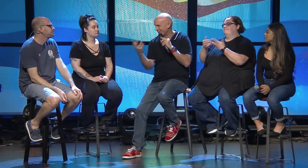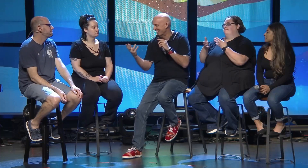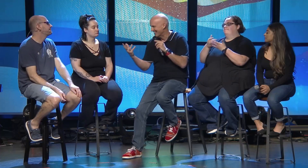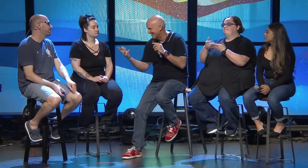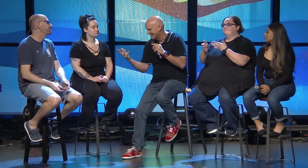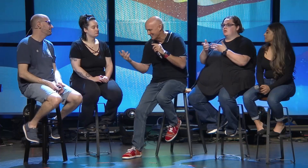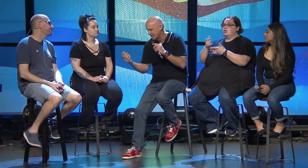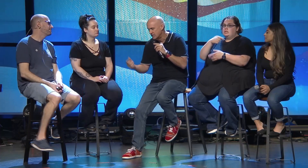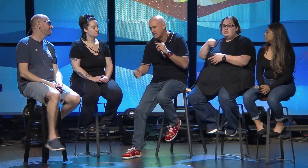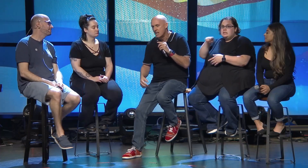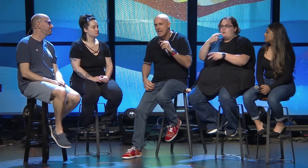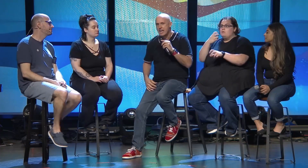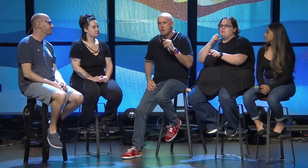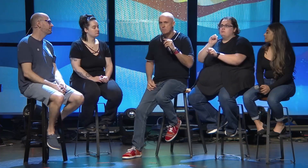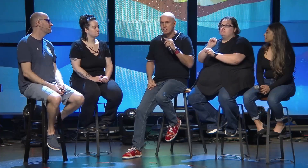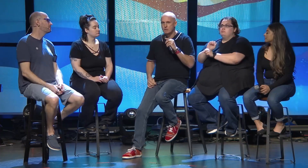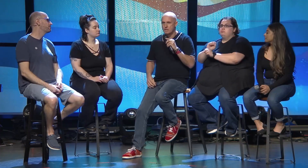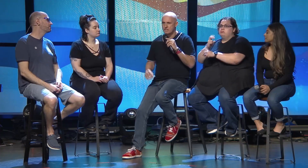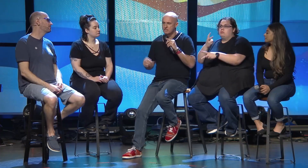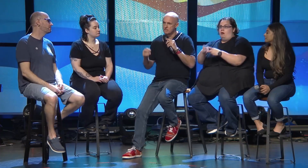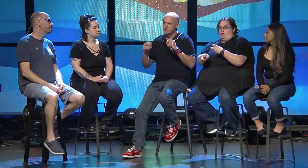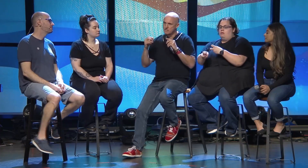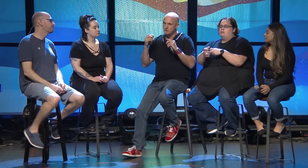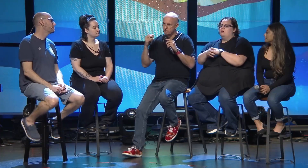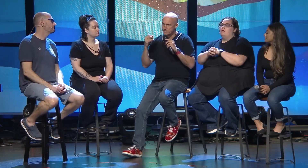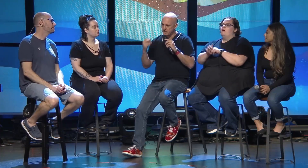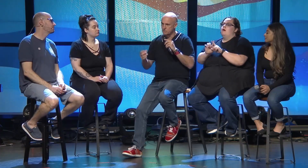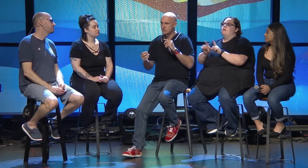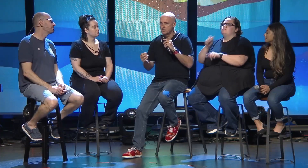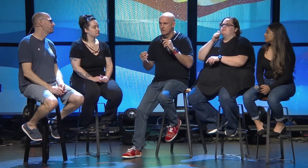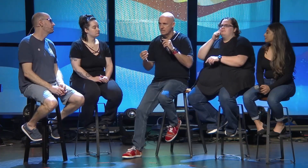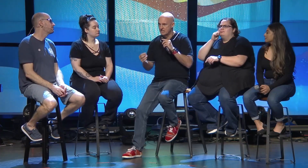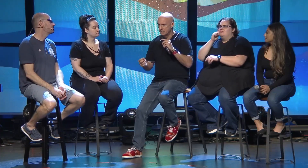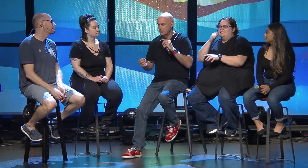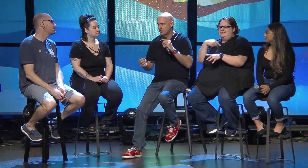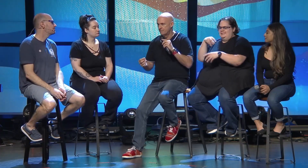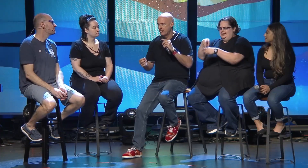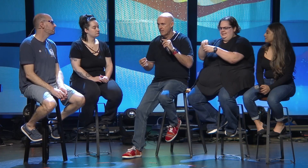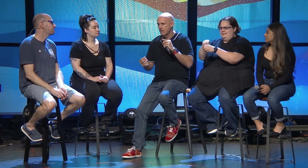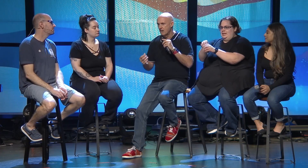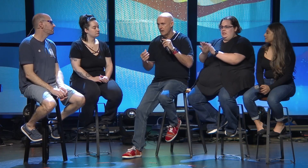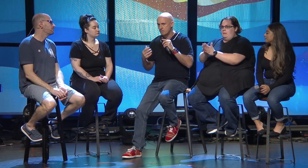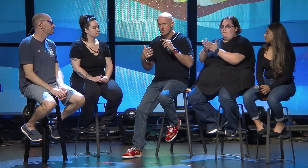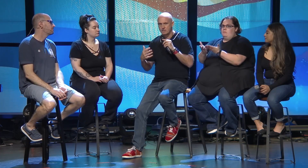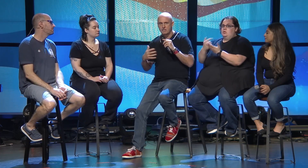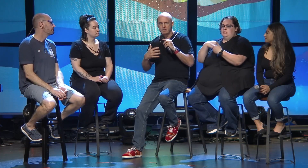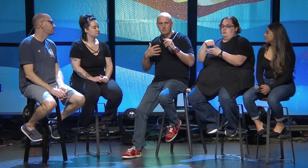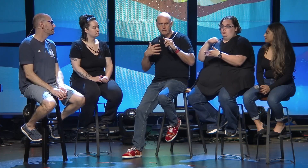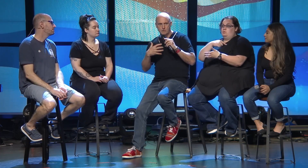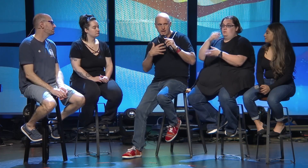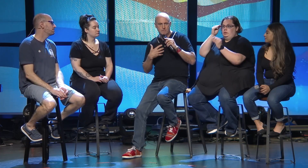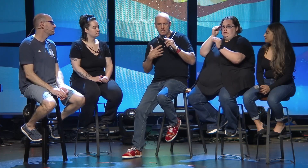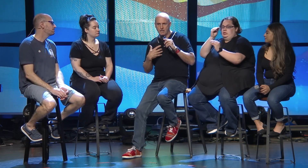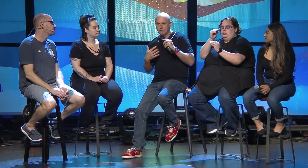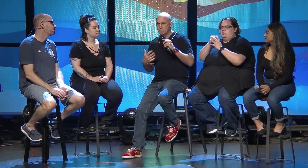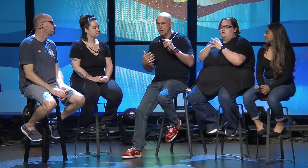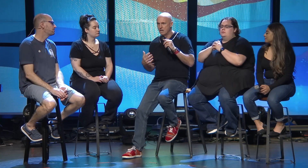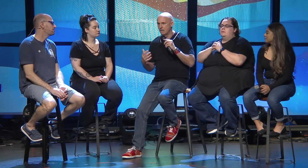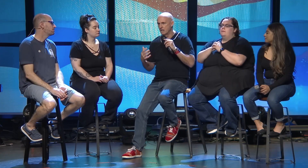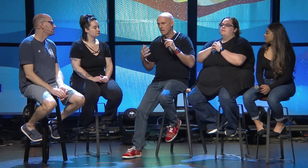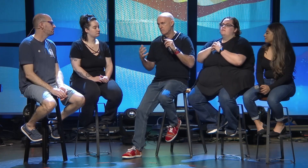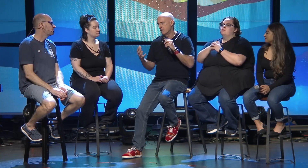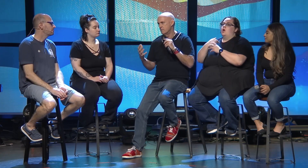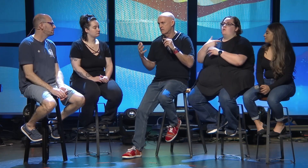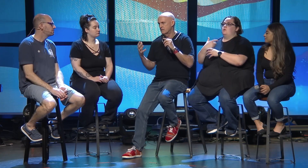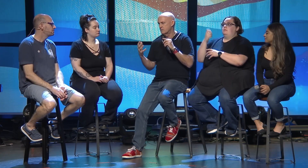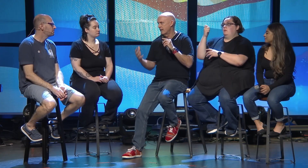about working hard, right? But the racism is in the textbooks that we teach. I personally, with grant money, bought